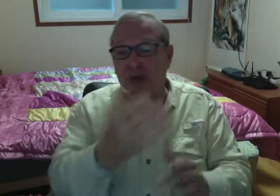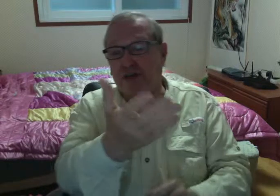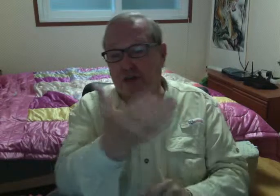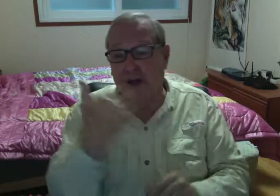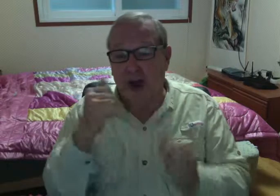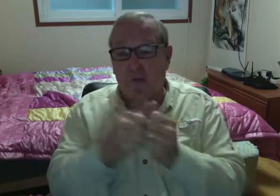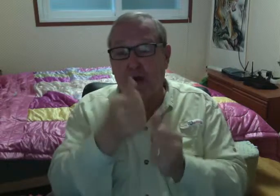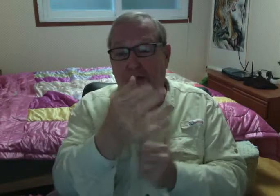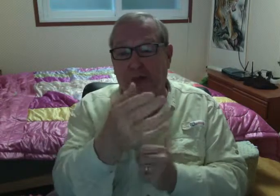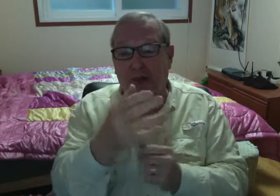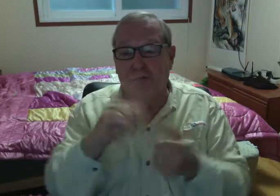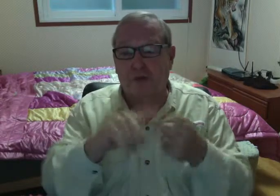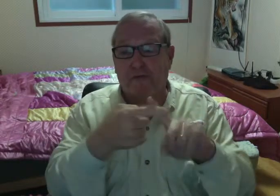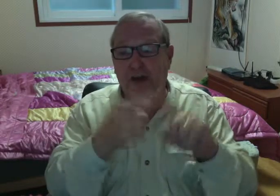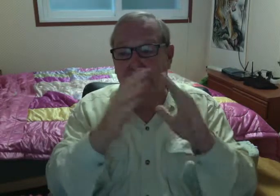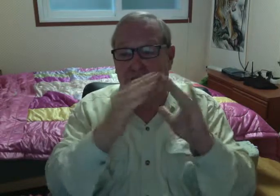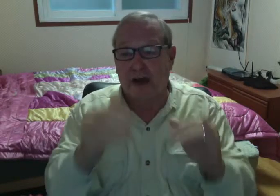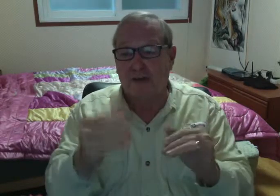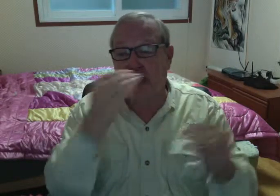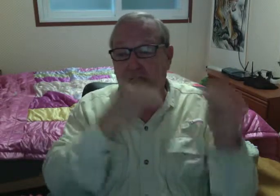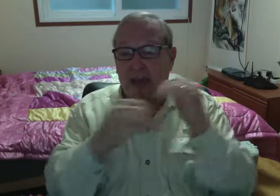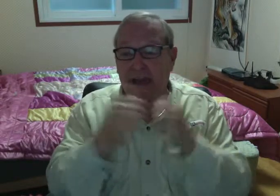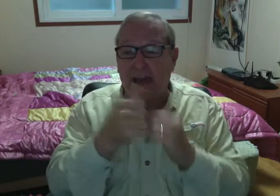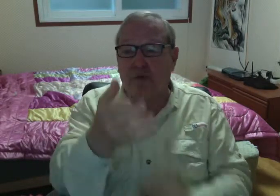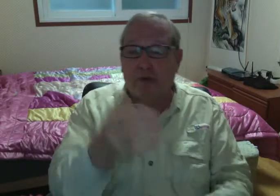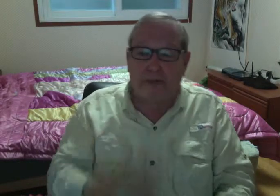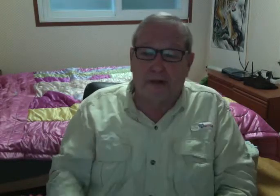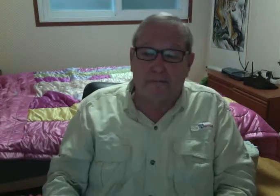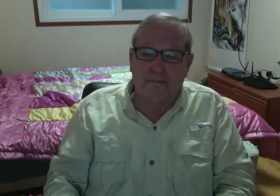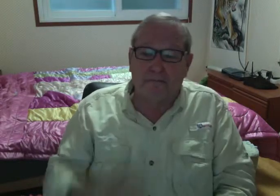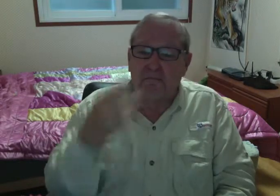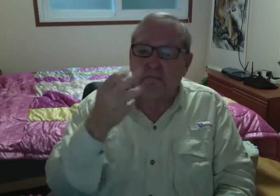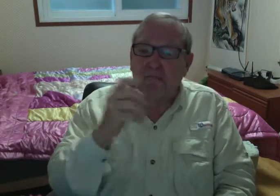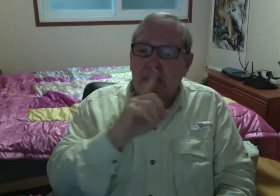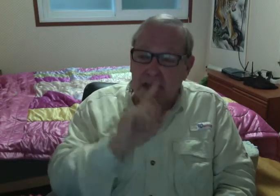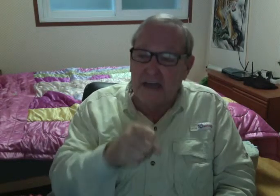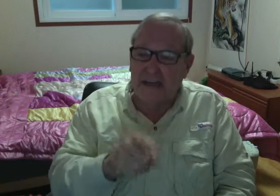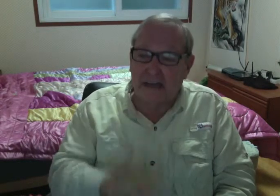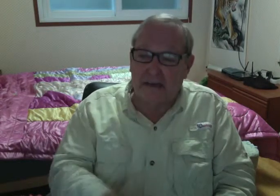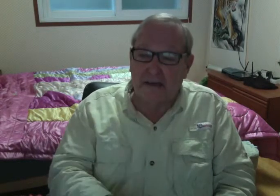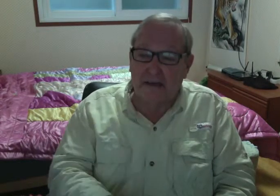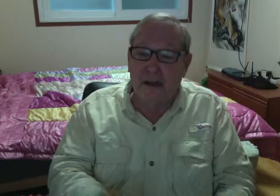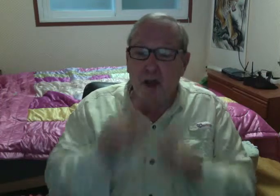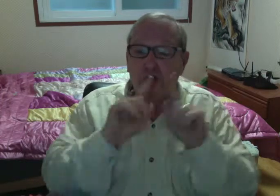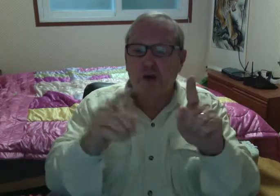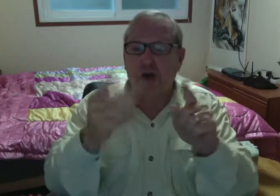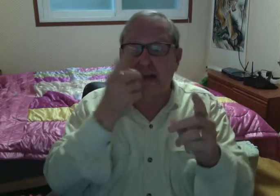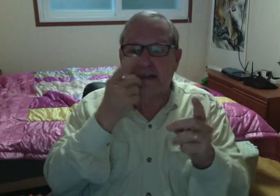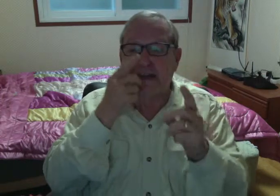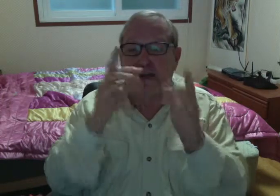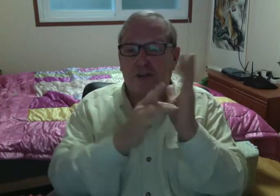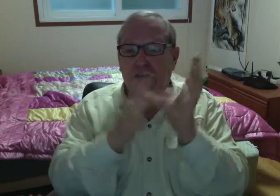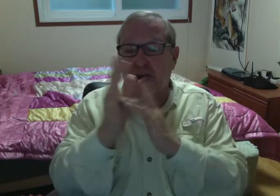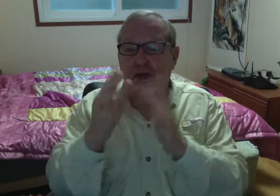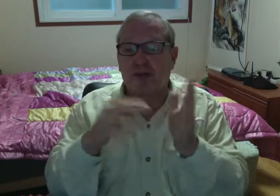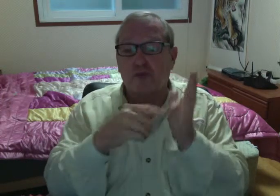them. He did. During the dinner, Jesus revealed himself, who he is, to them